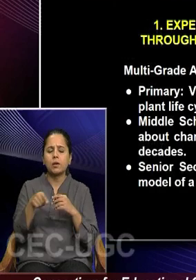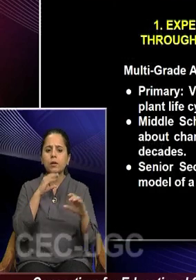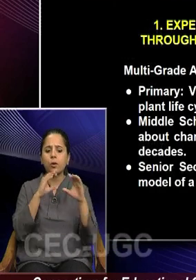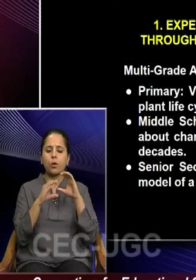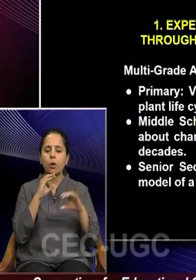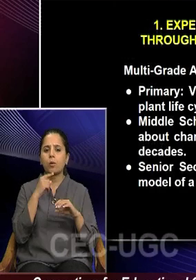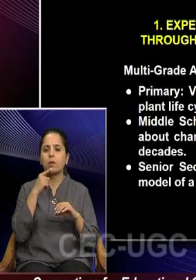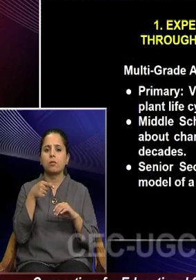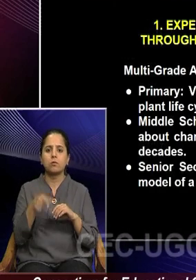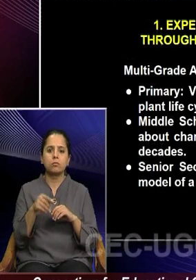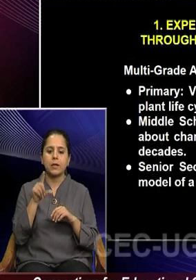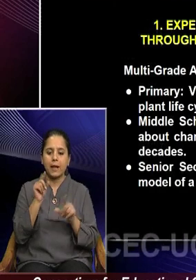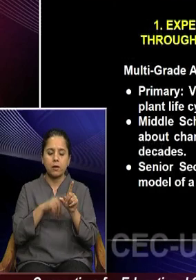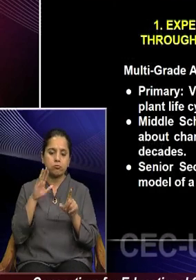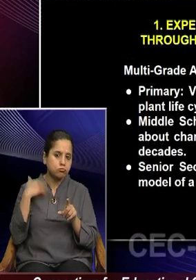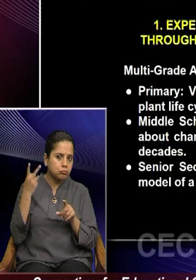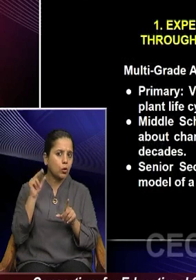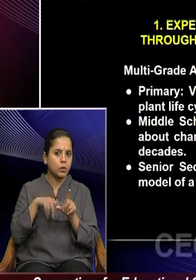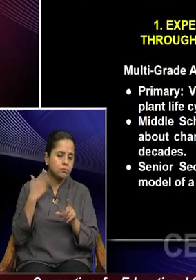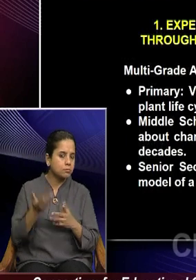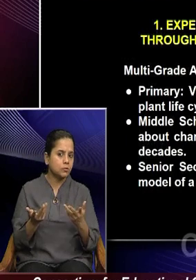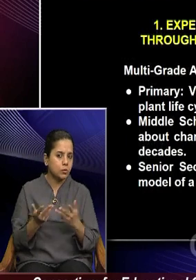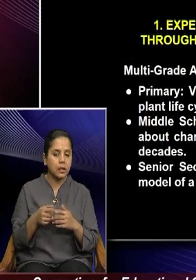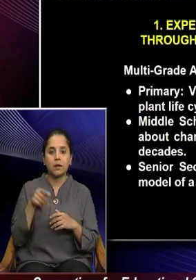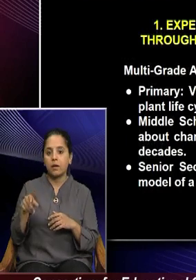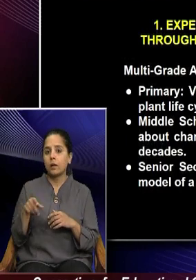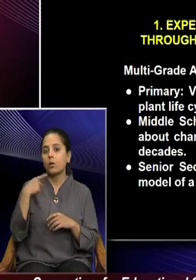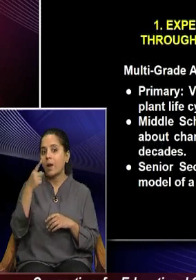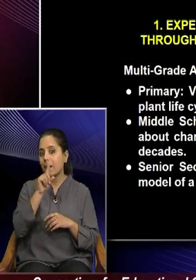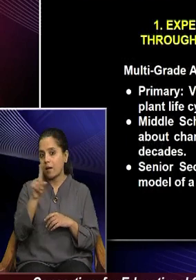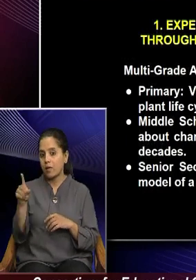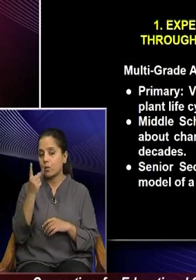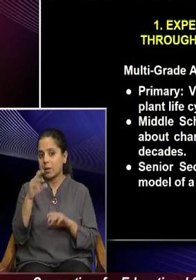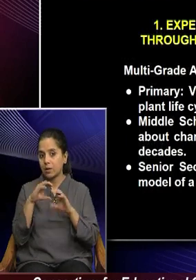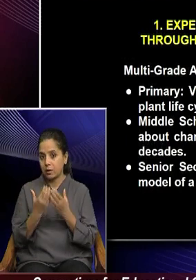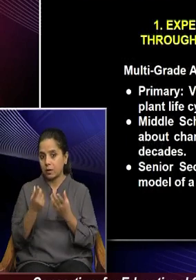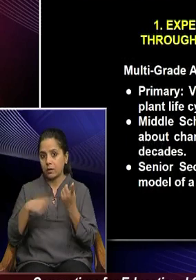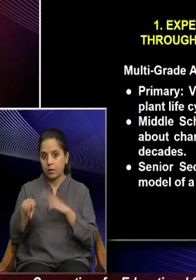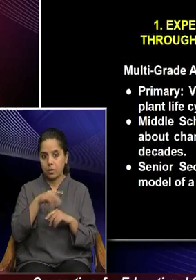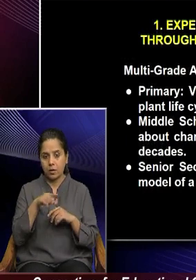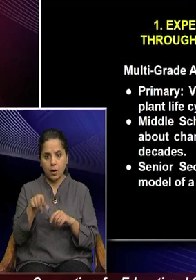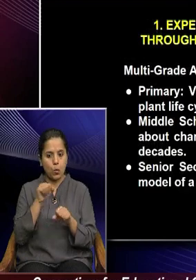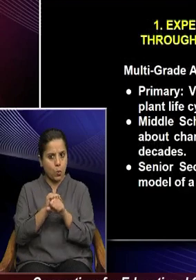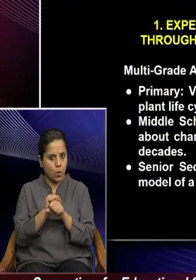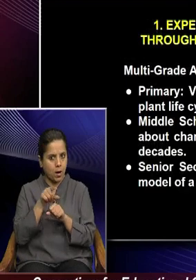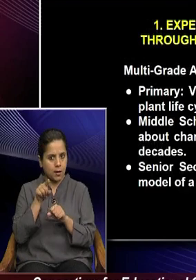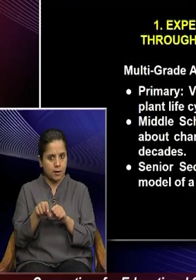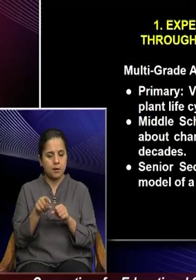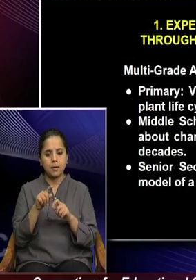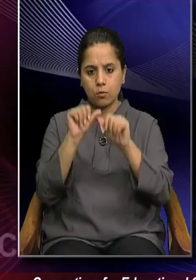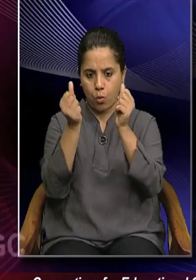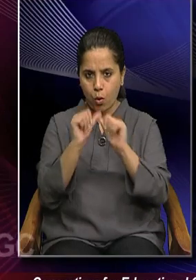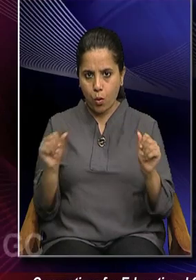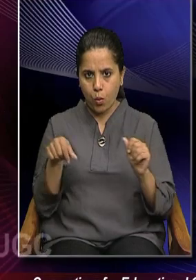communication over decades. The senior secondary. Developing a working model of